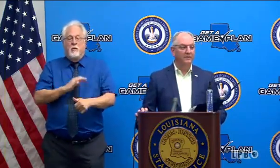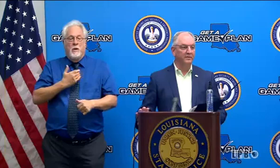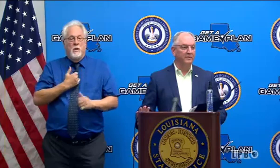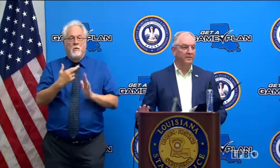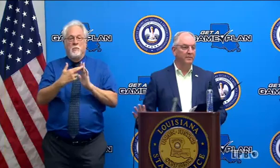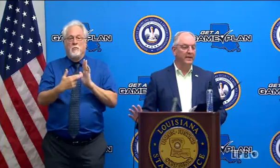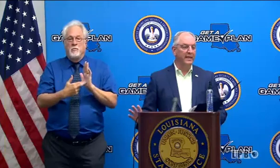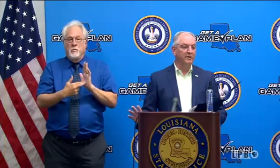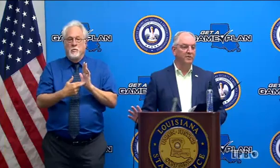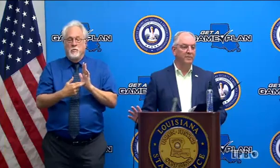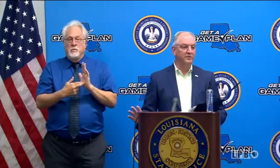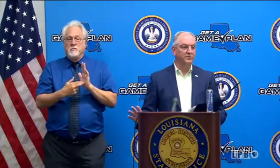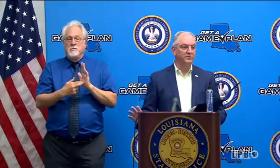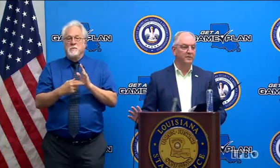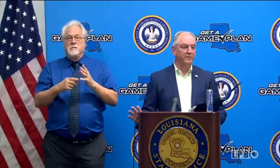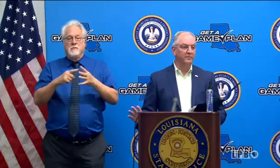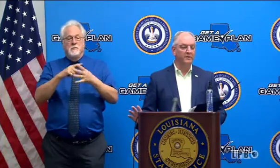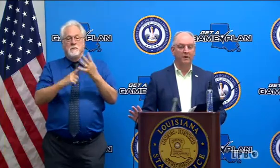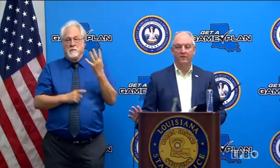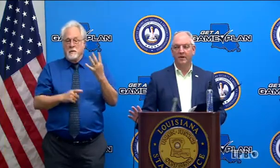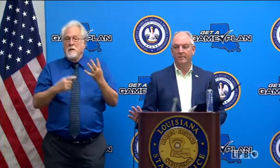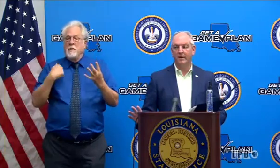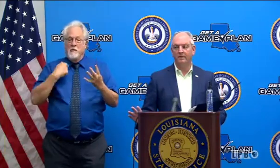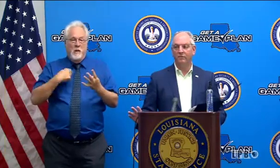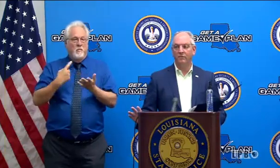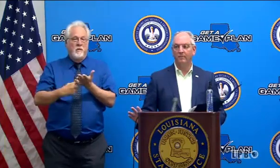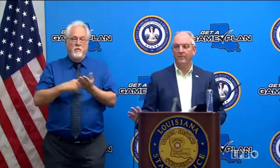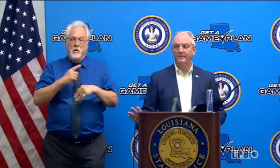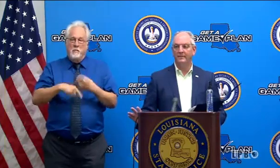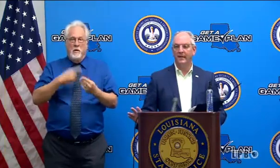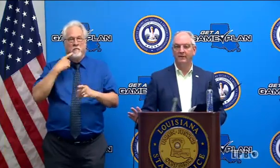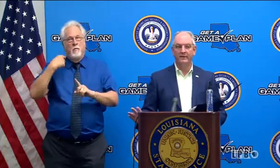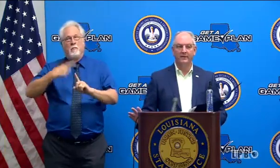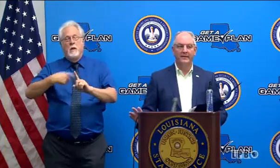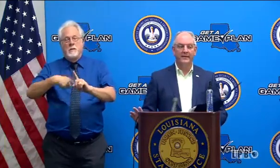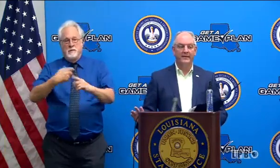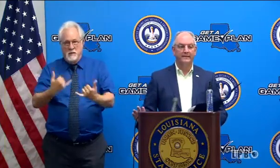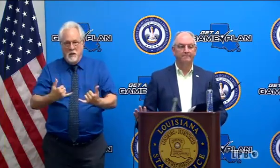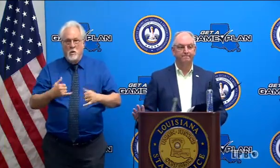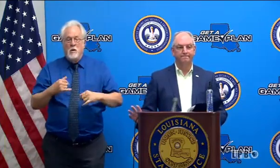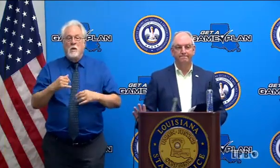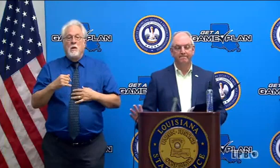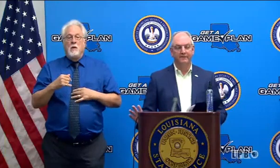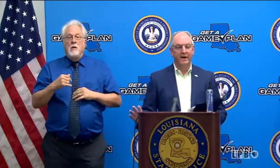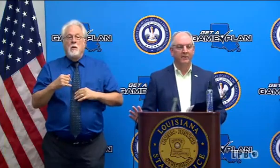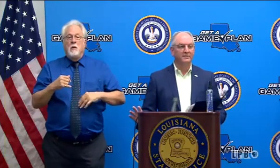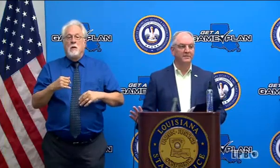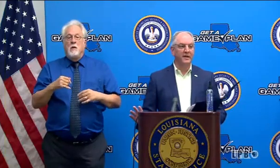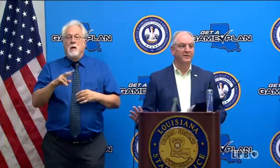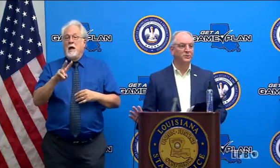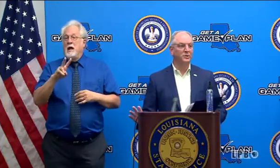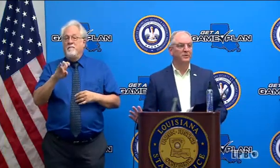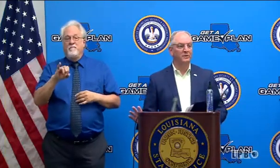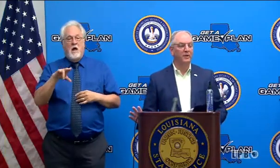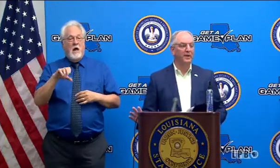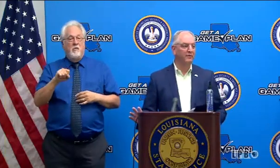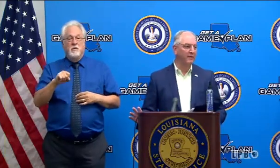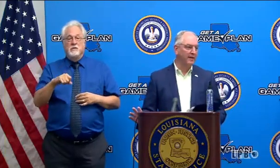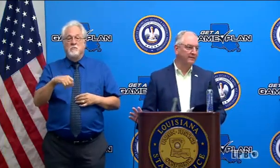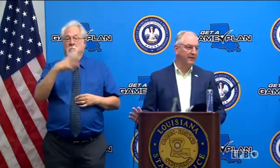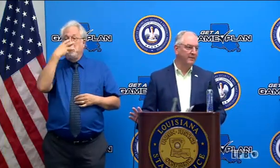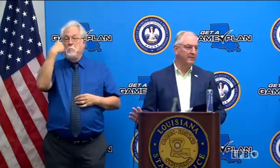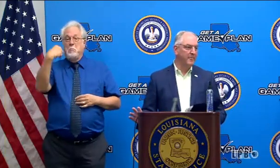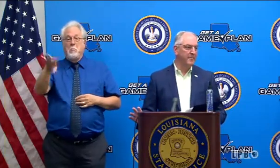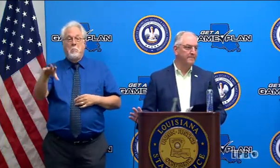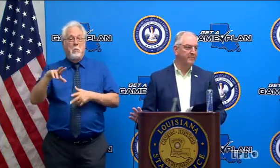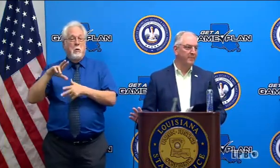the mitigation measures that we've been talking about for months now. The virus is not concerned that we have